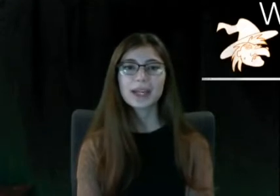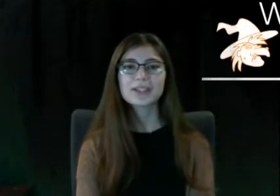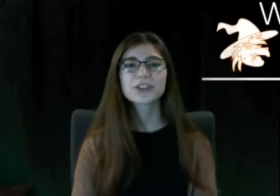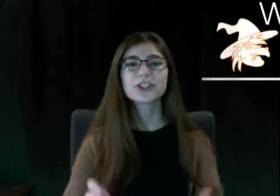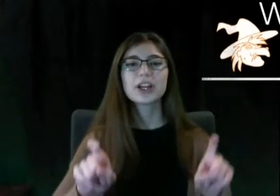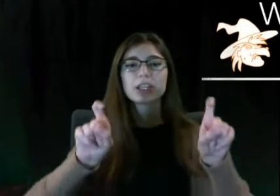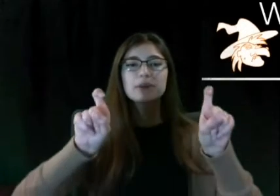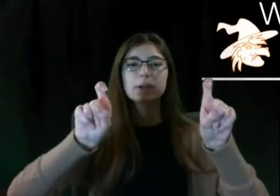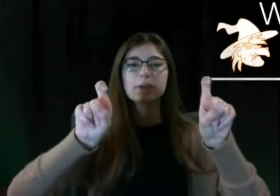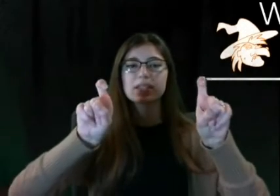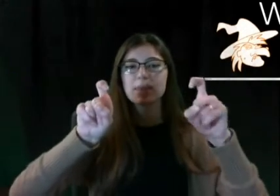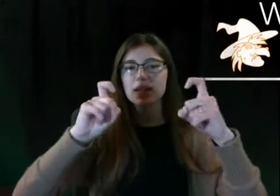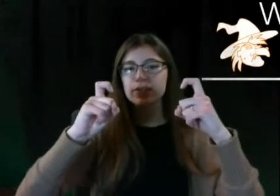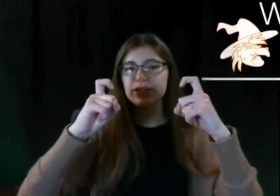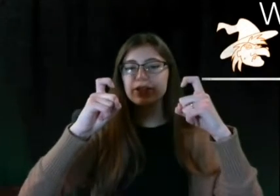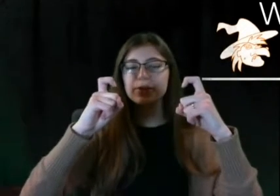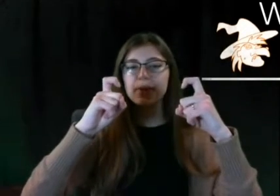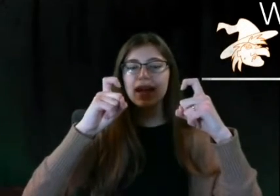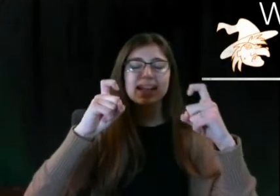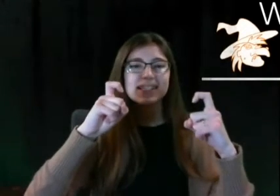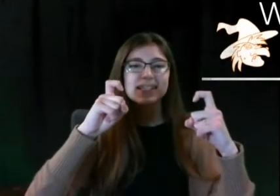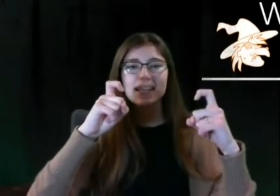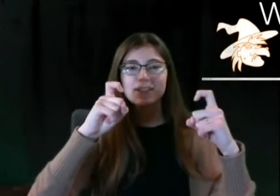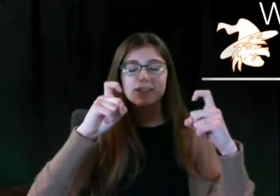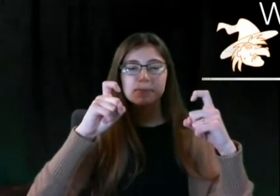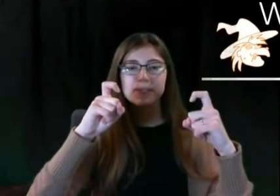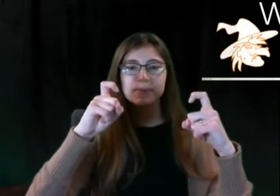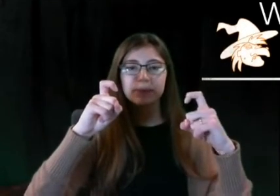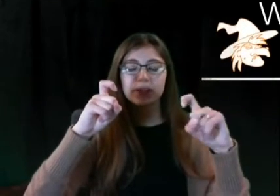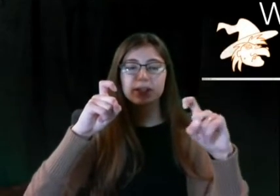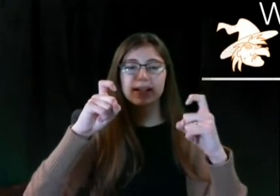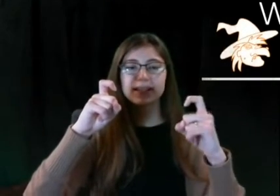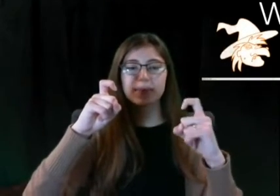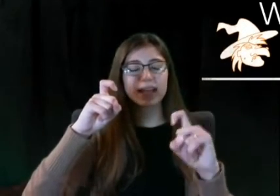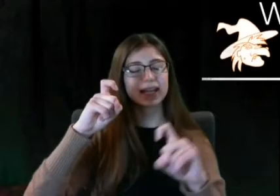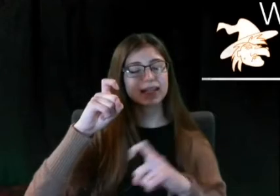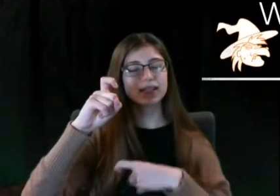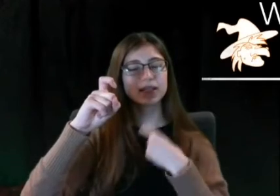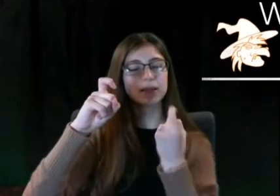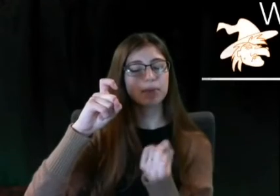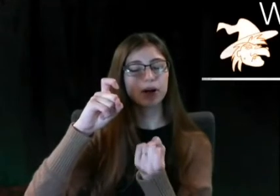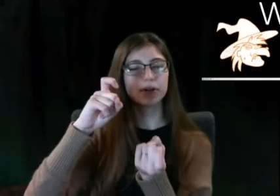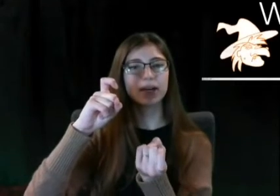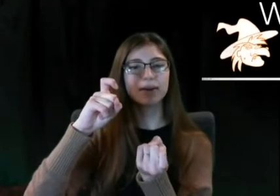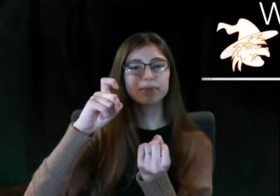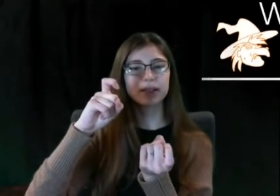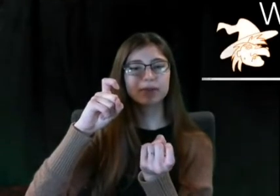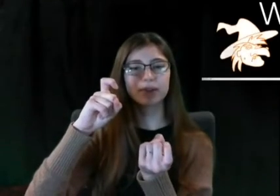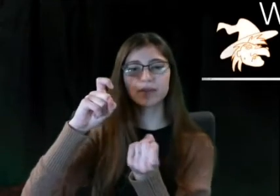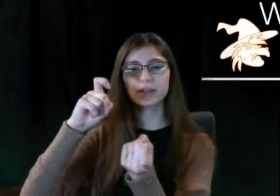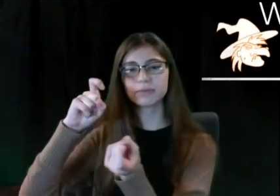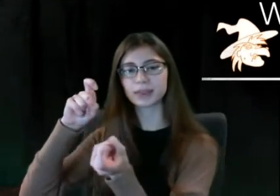Witch. You are going to make 2 X hand shapes. Your non-dominant hand is going to be palm up in front of you like